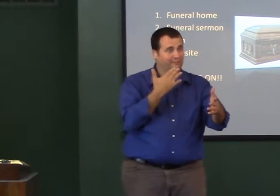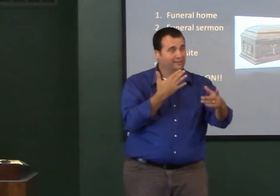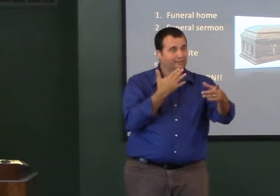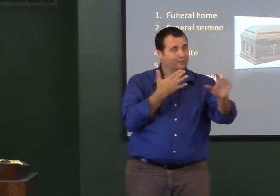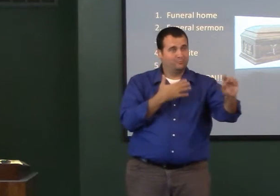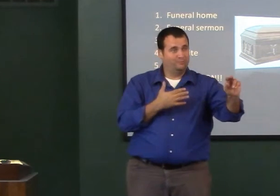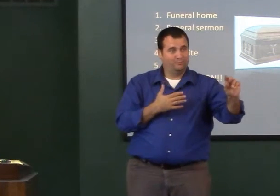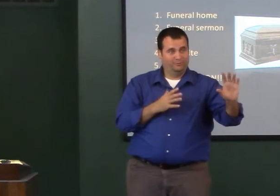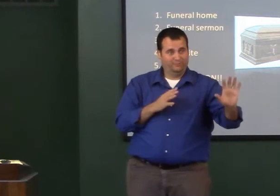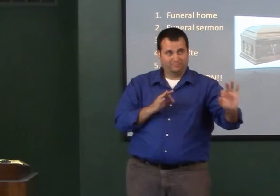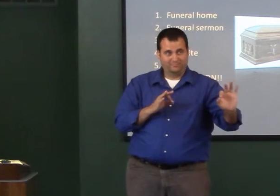If they are,